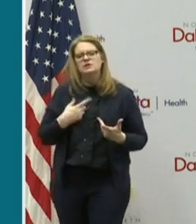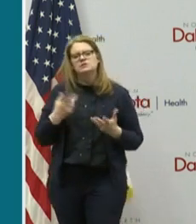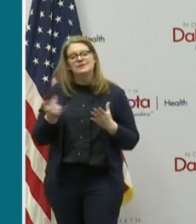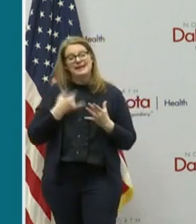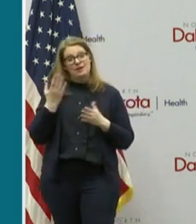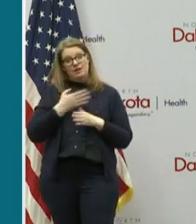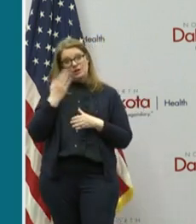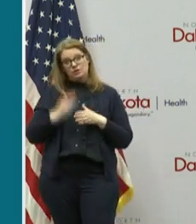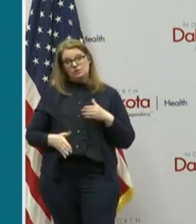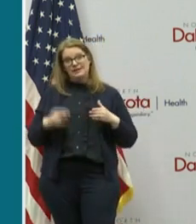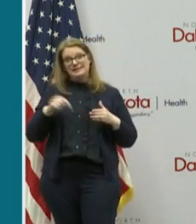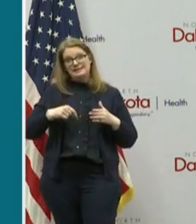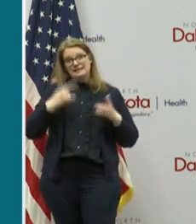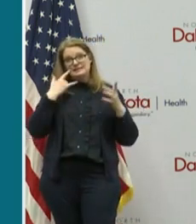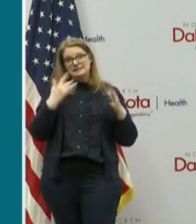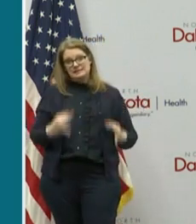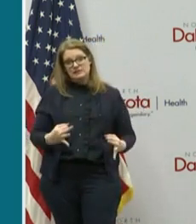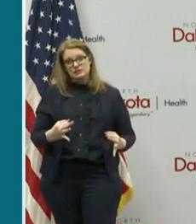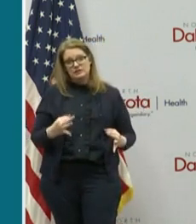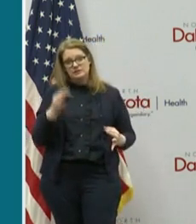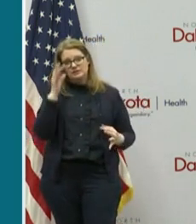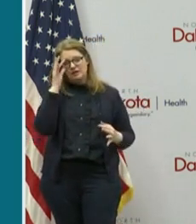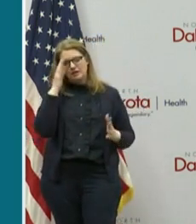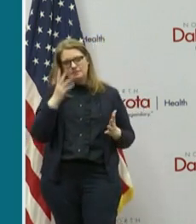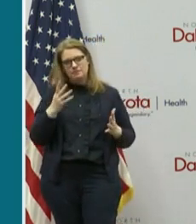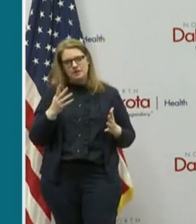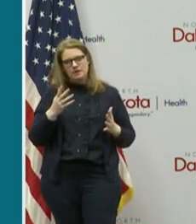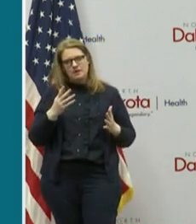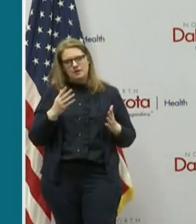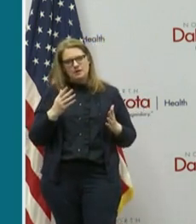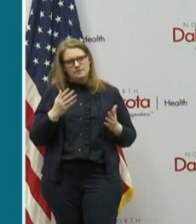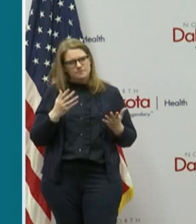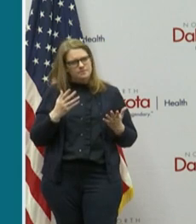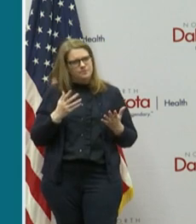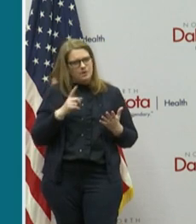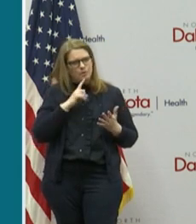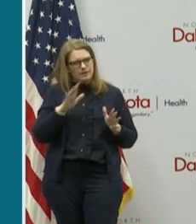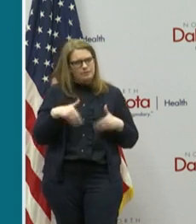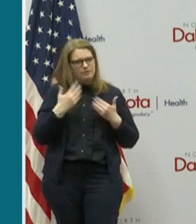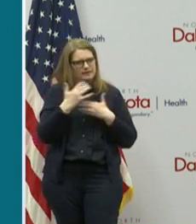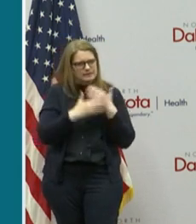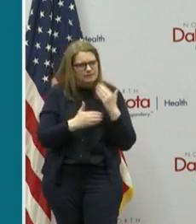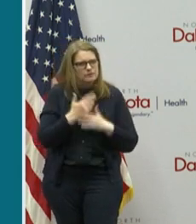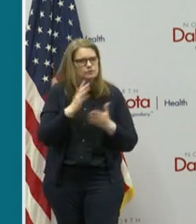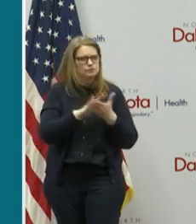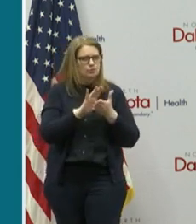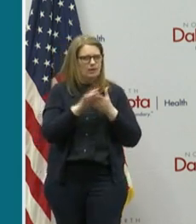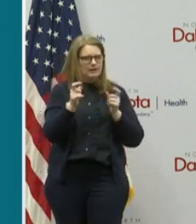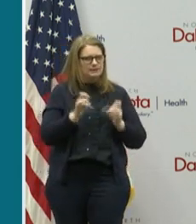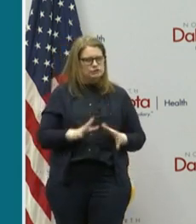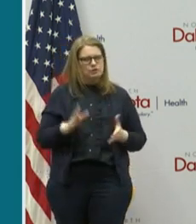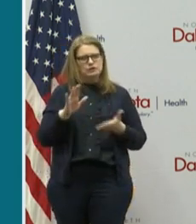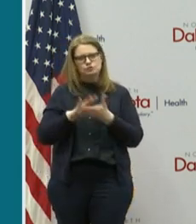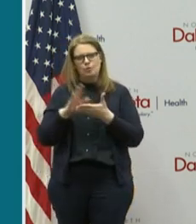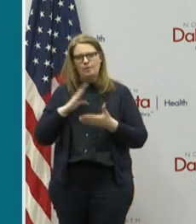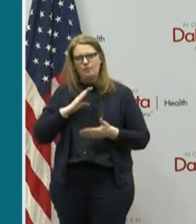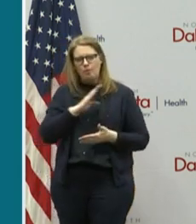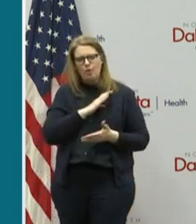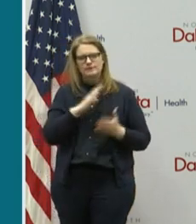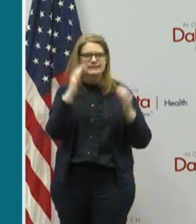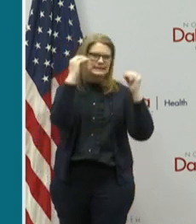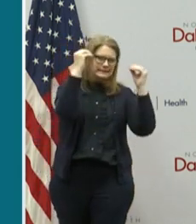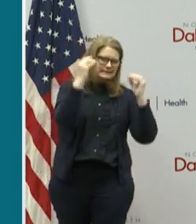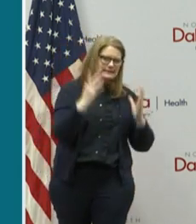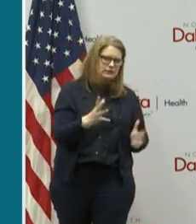that this decision also brings comfort to school administrators, school boards, teachers,